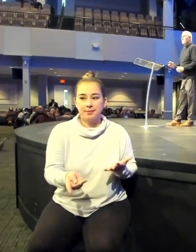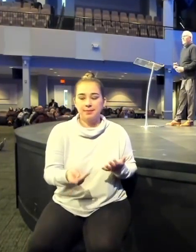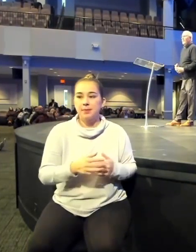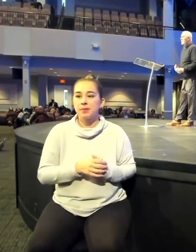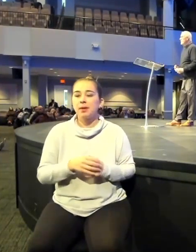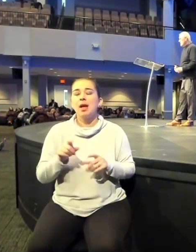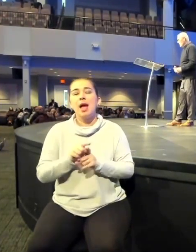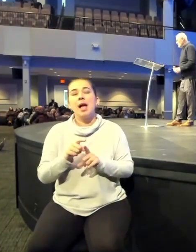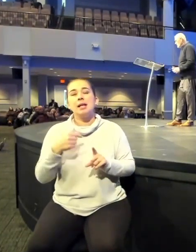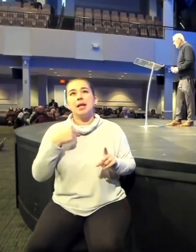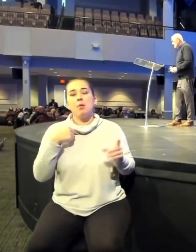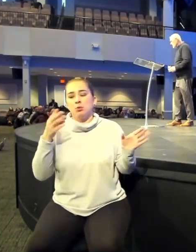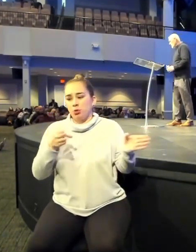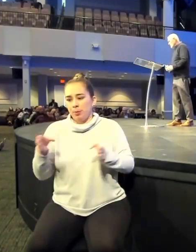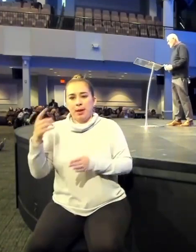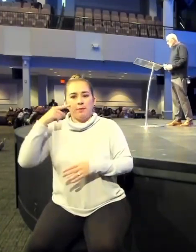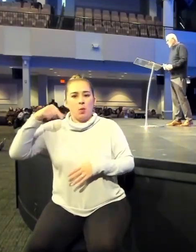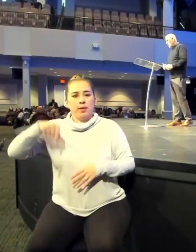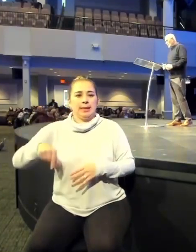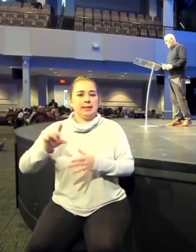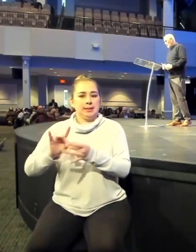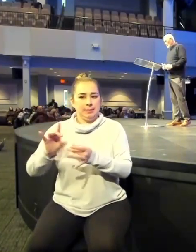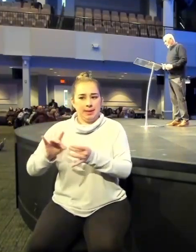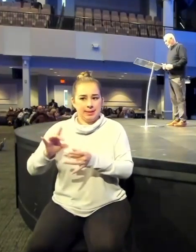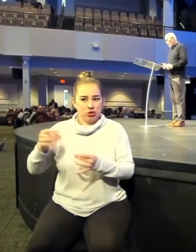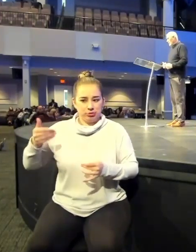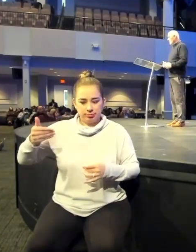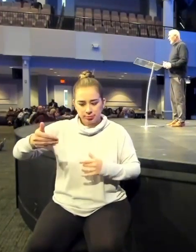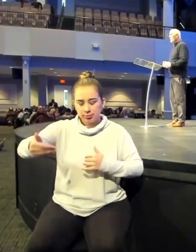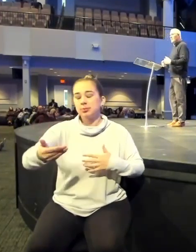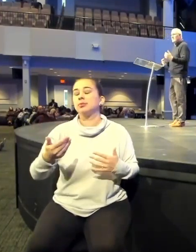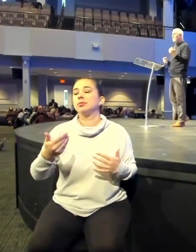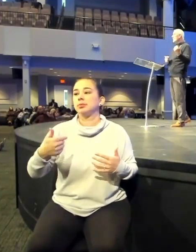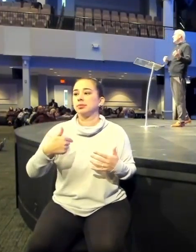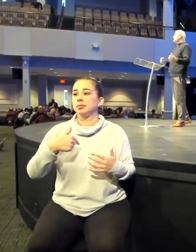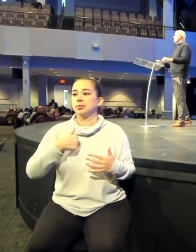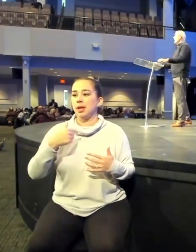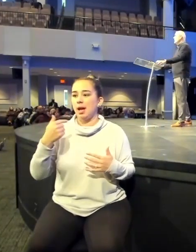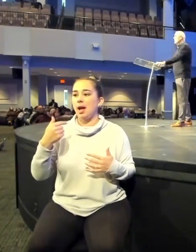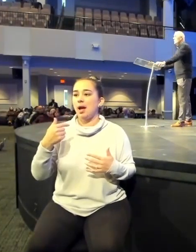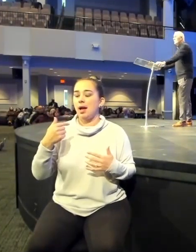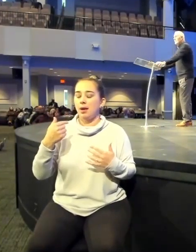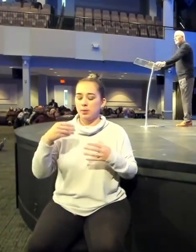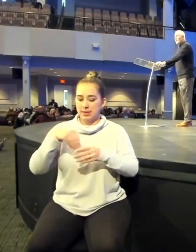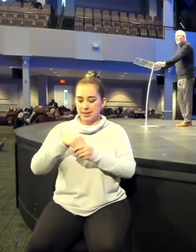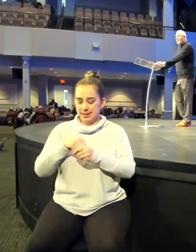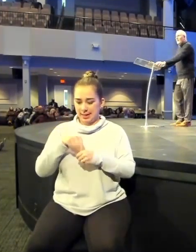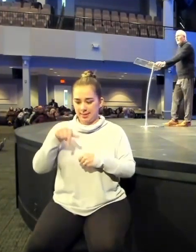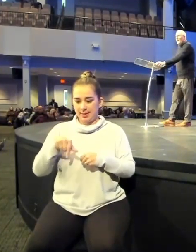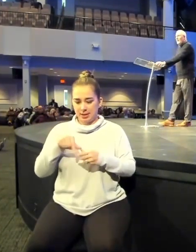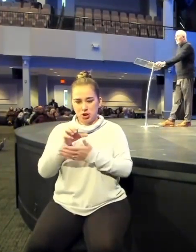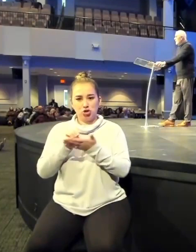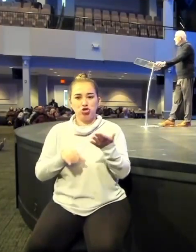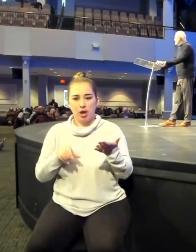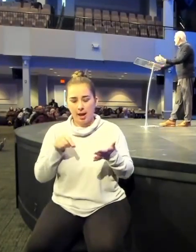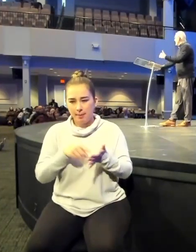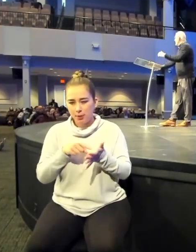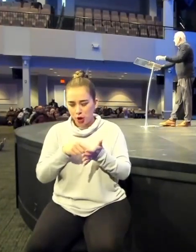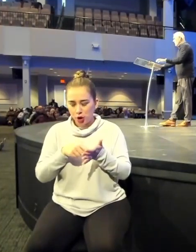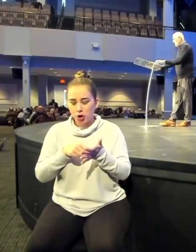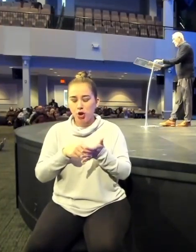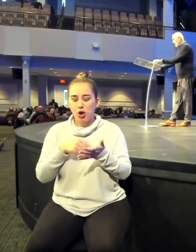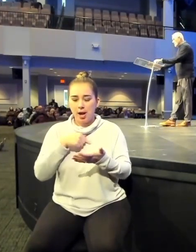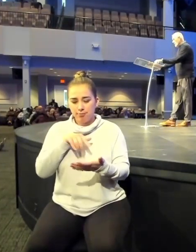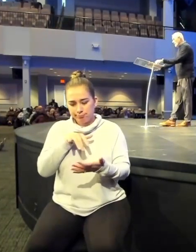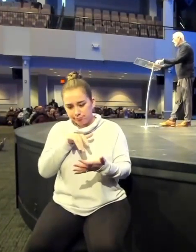As I was preparing for this series of messages, I found myself in this chapter, and I began to study